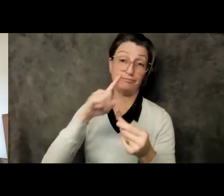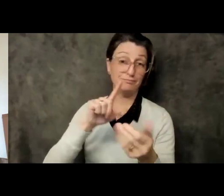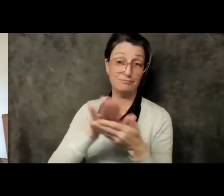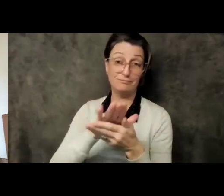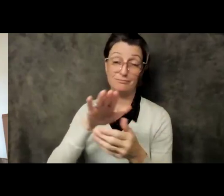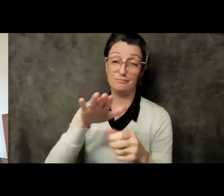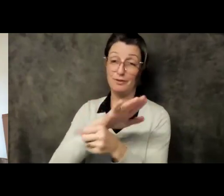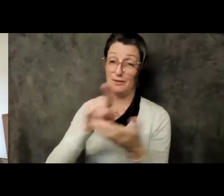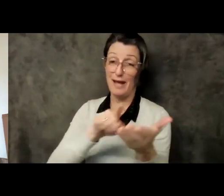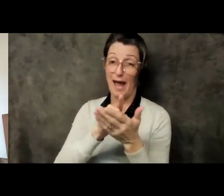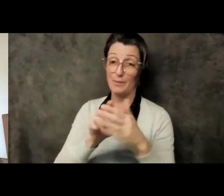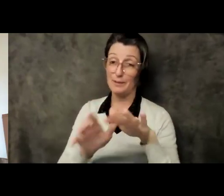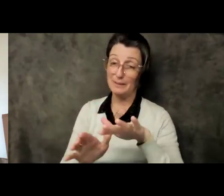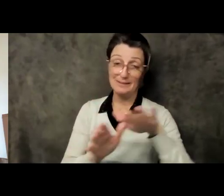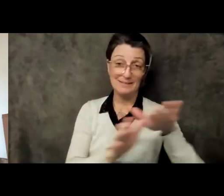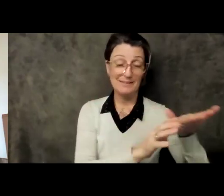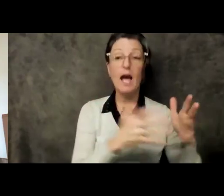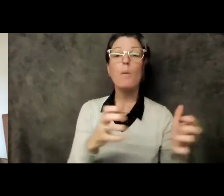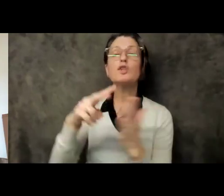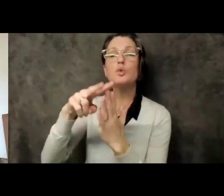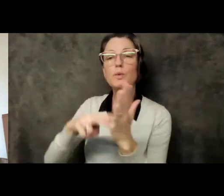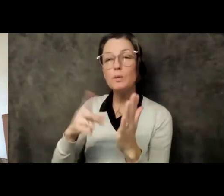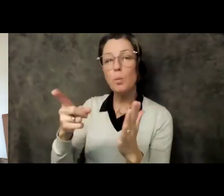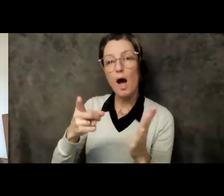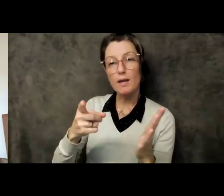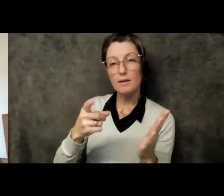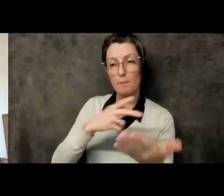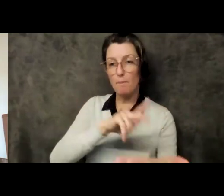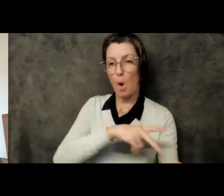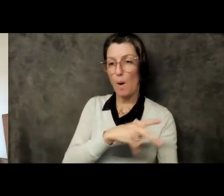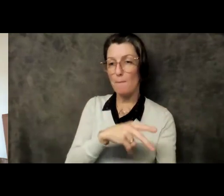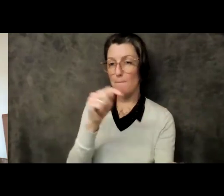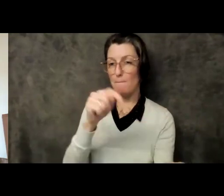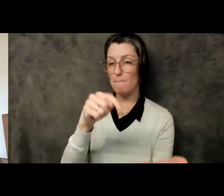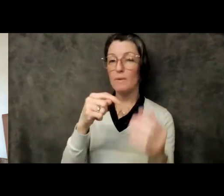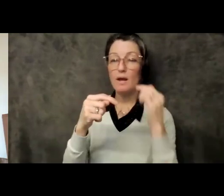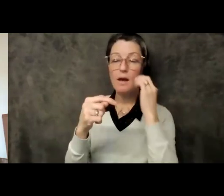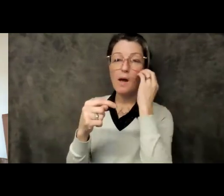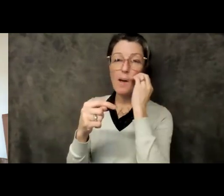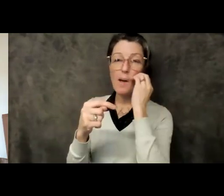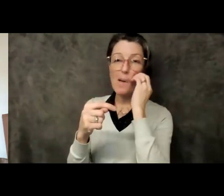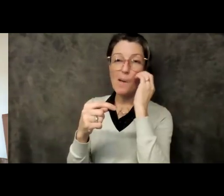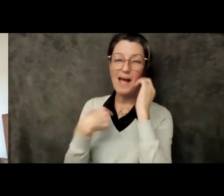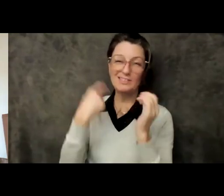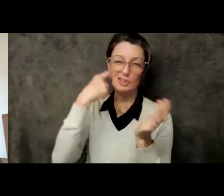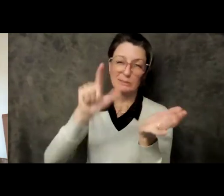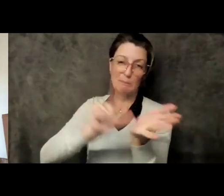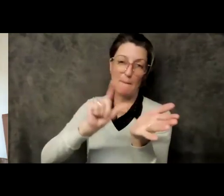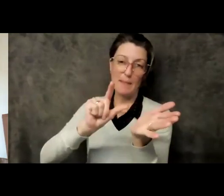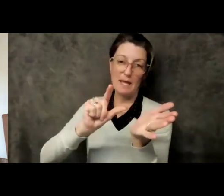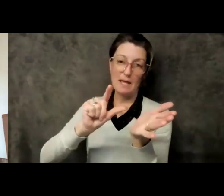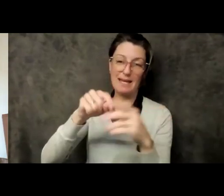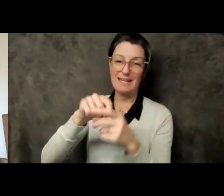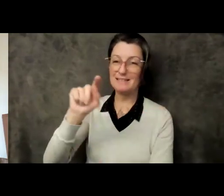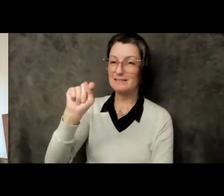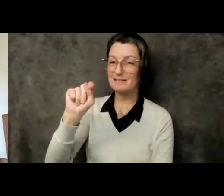So I want to read a piece that I recently was published in Cocoon